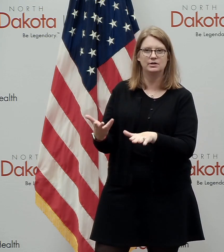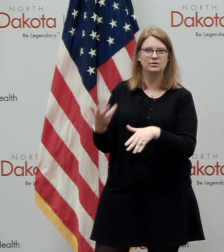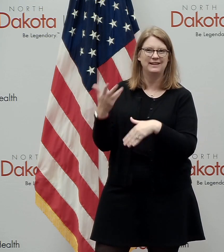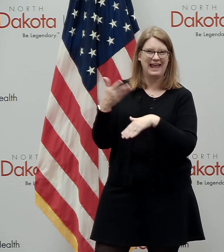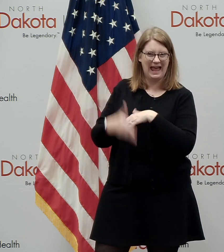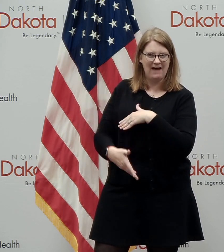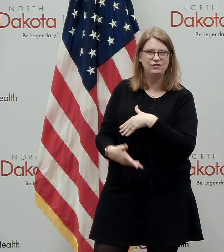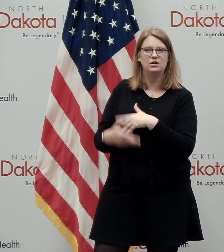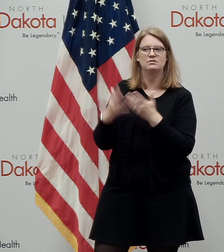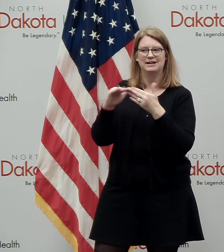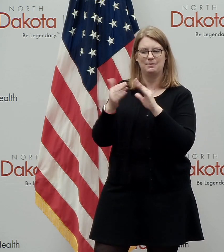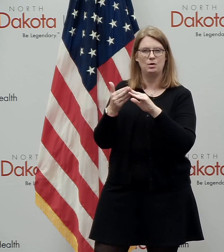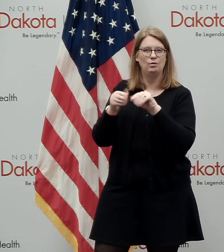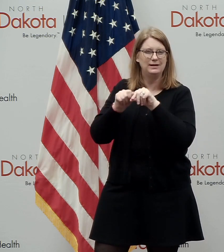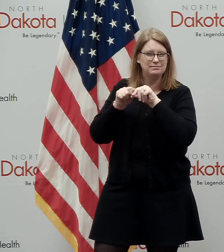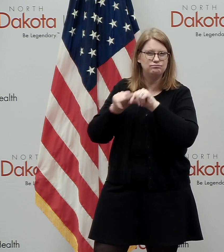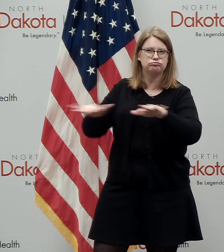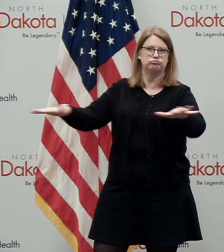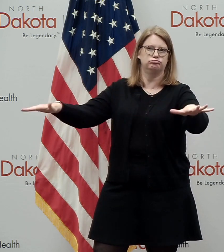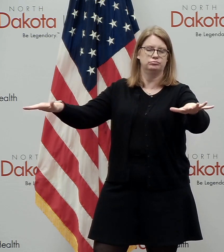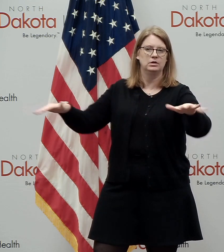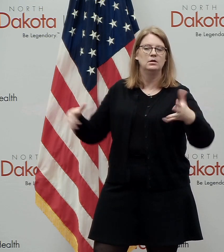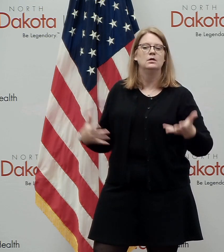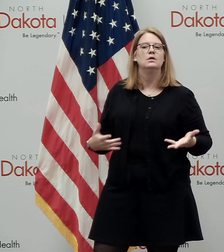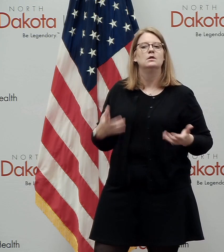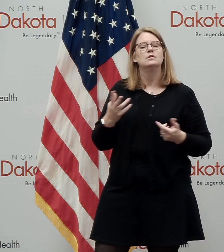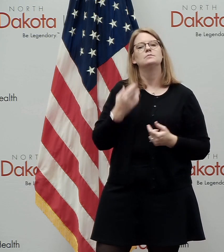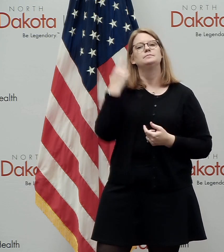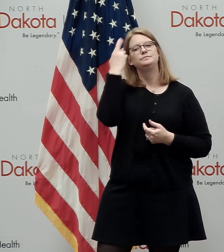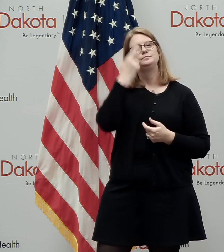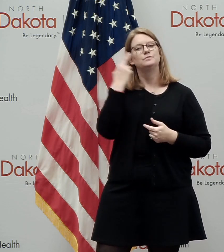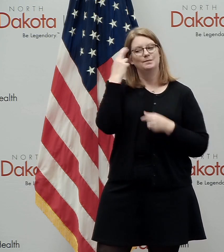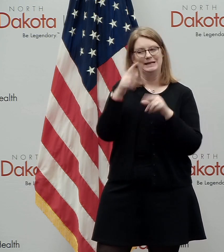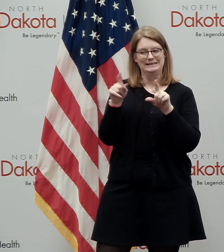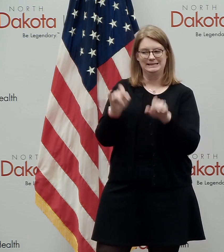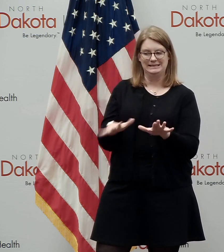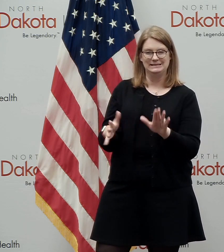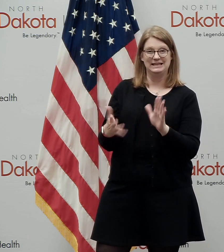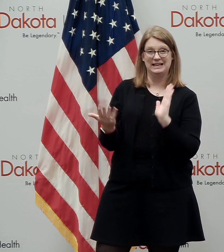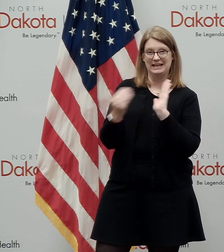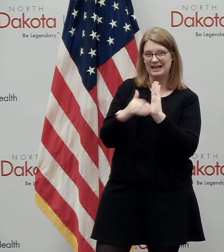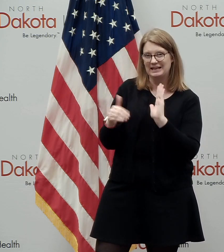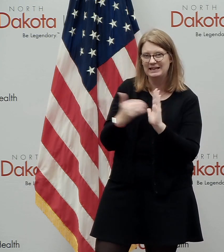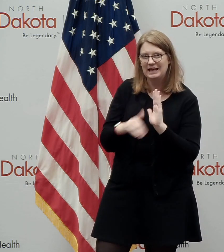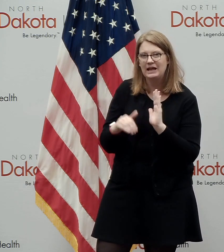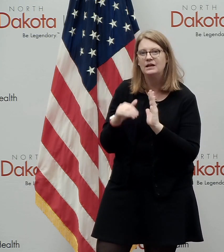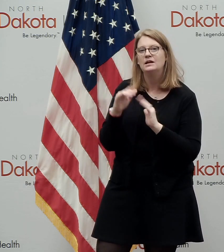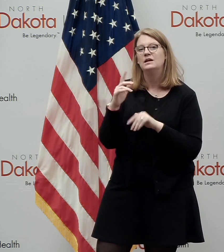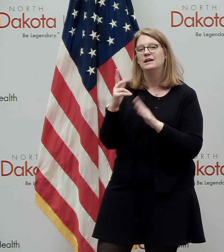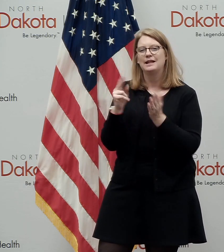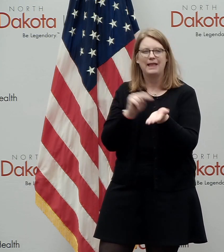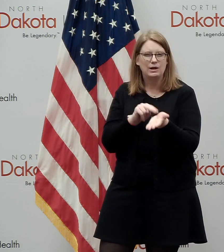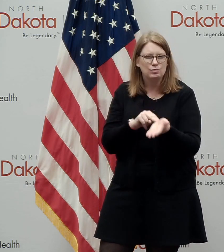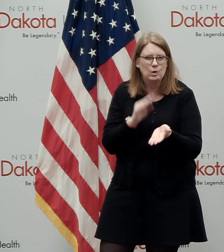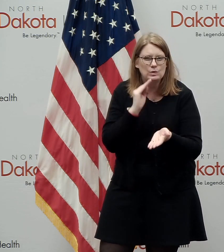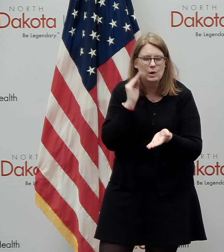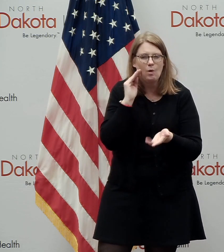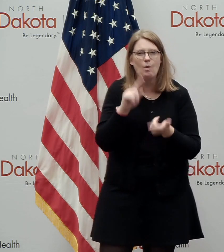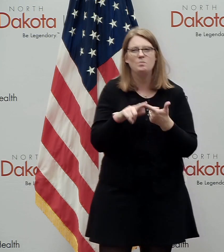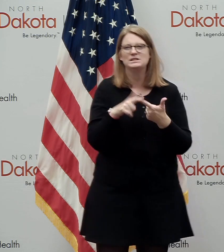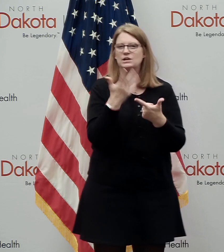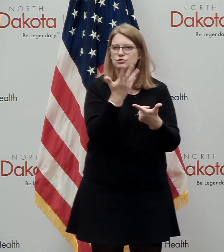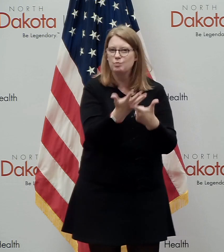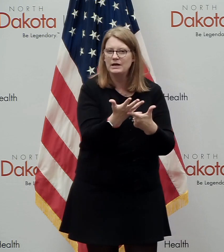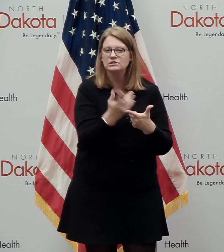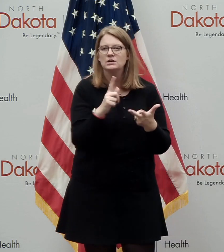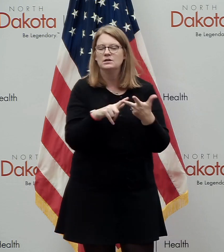widespread community spread. So that's why we've been testing proactively in long-term care, in our corrections facilities,